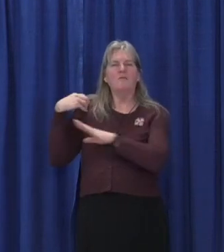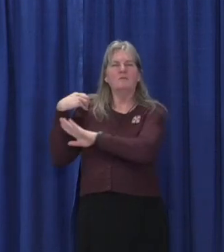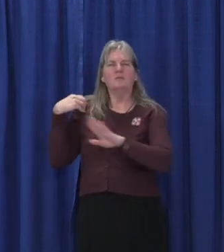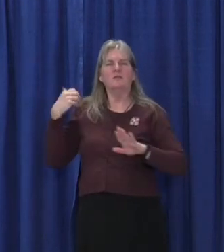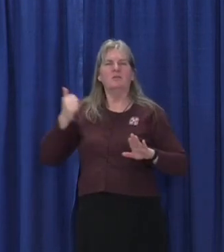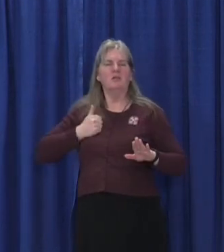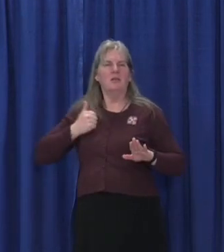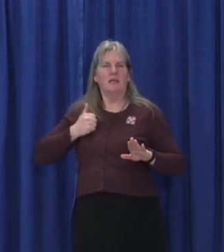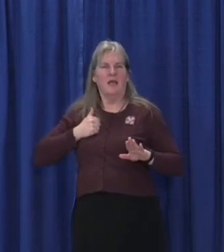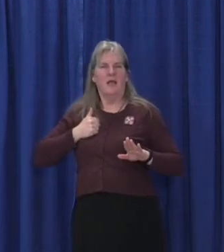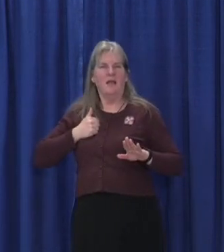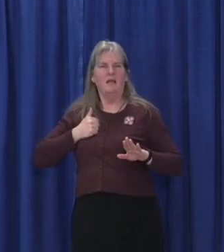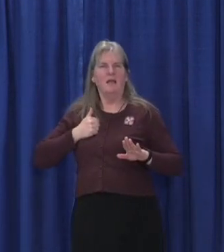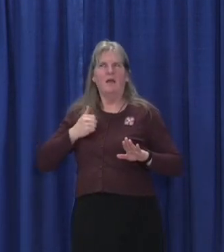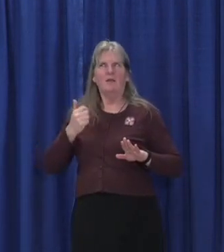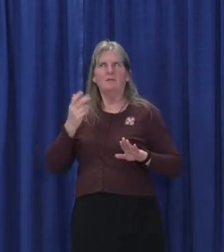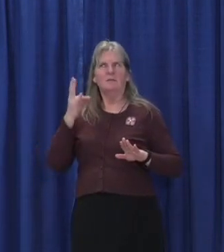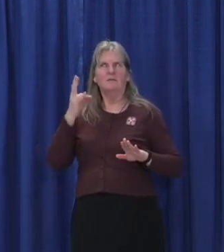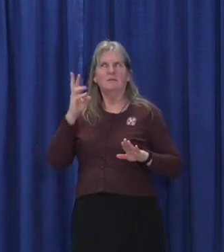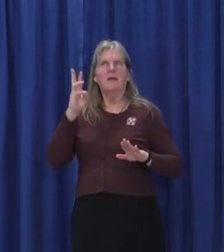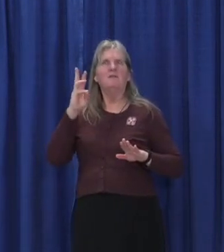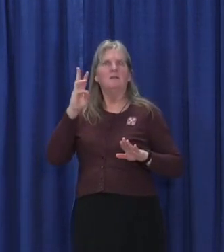first detection of Omicron in Canada.